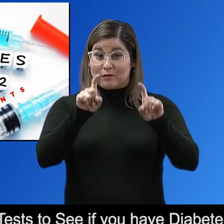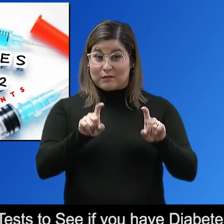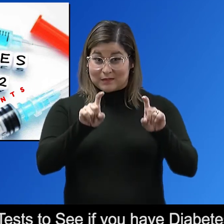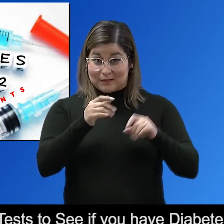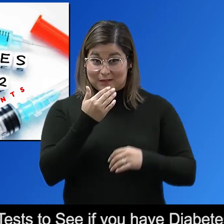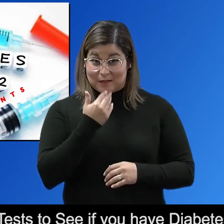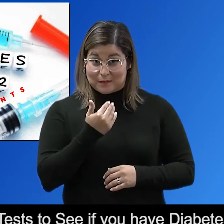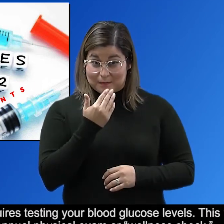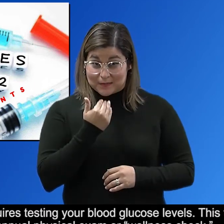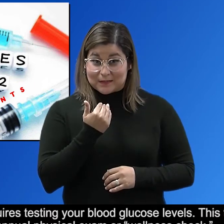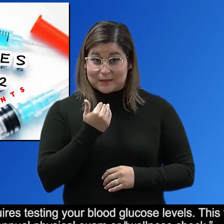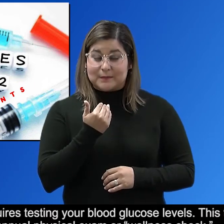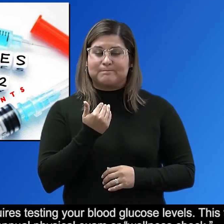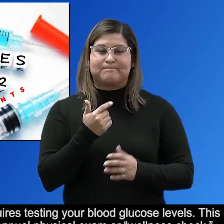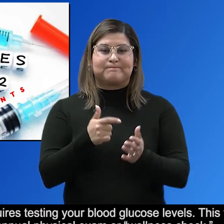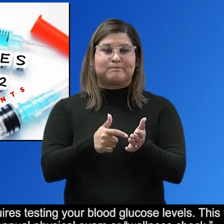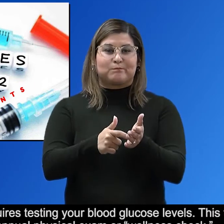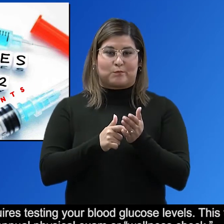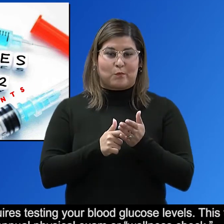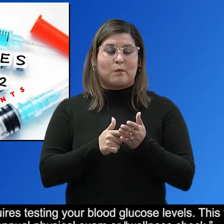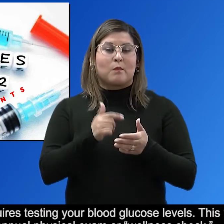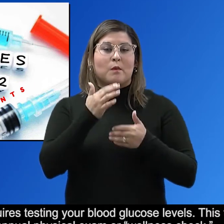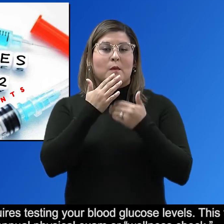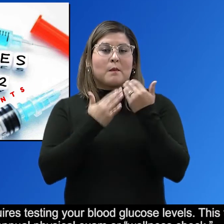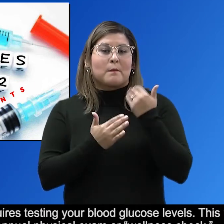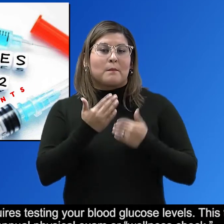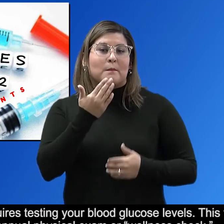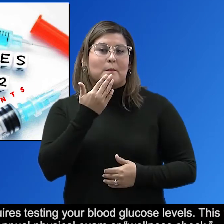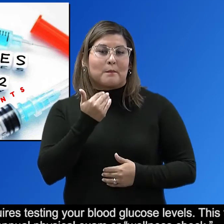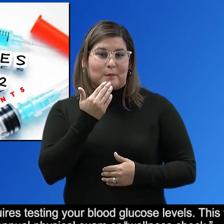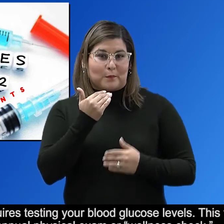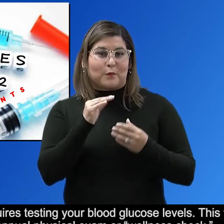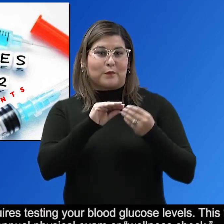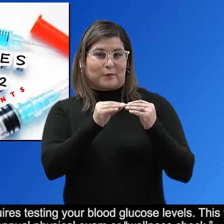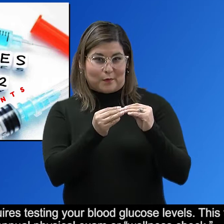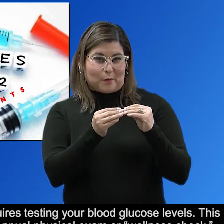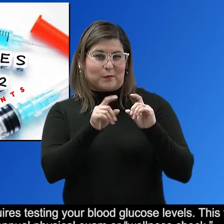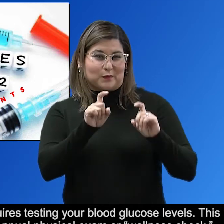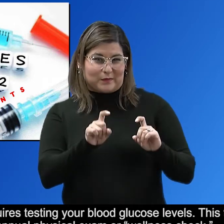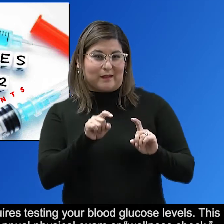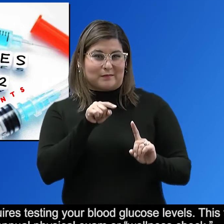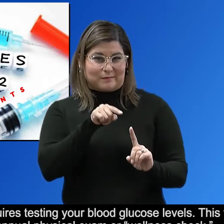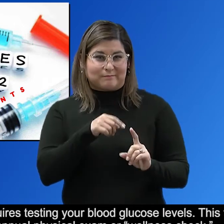To test for diabetes requires testing your blood glucose levels.